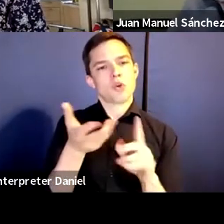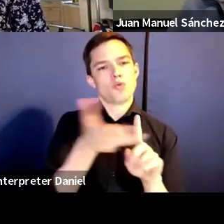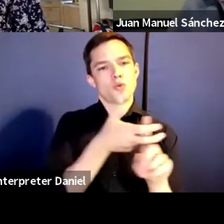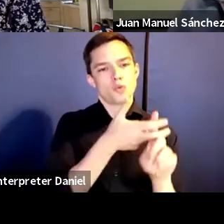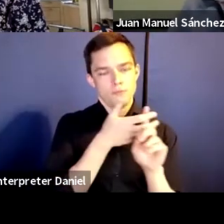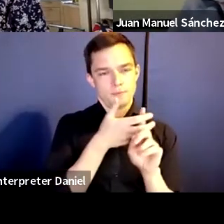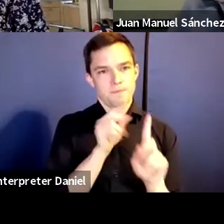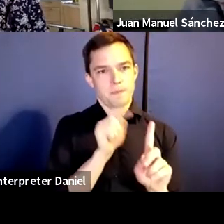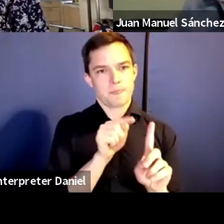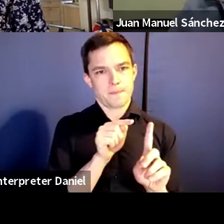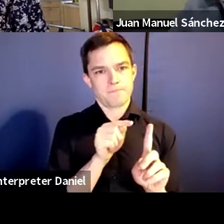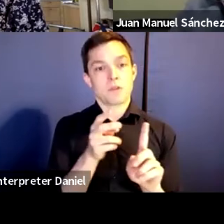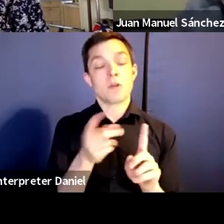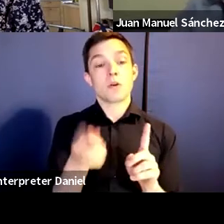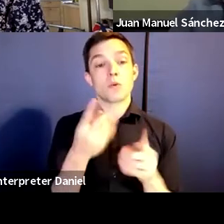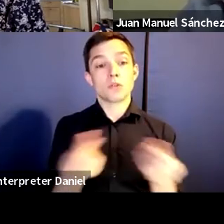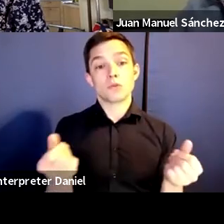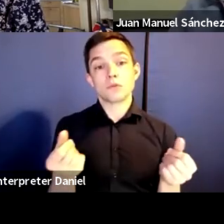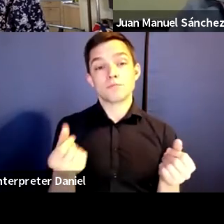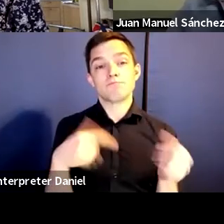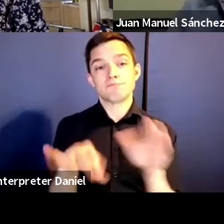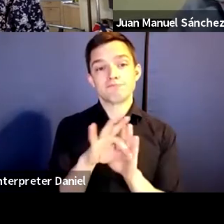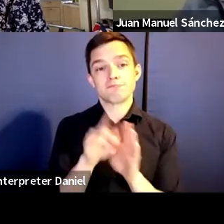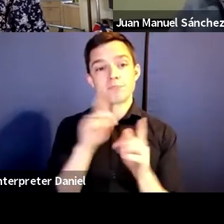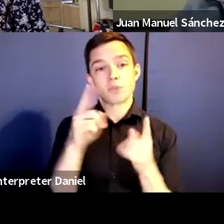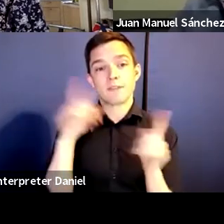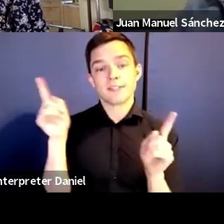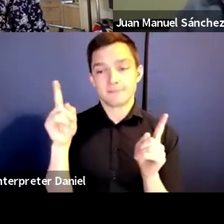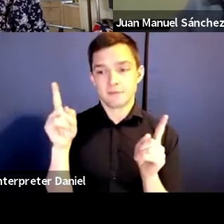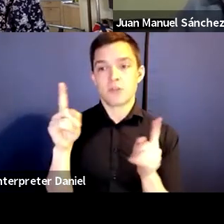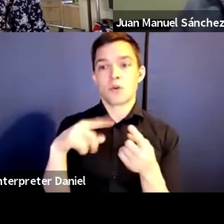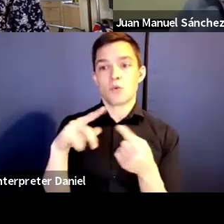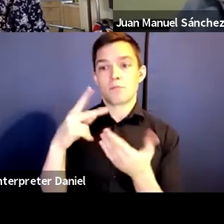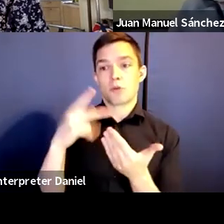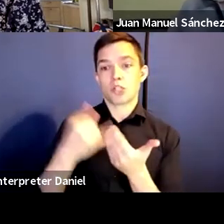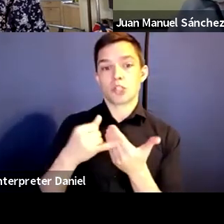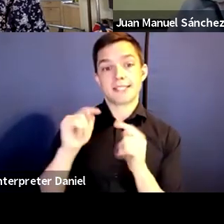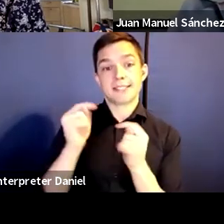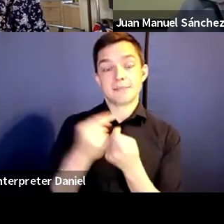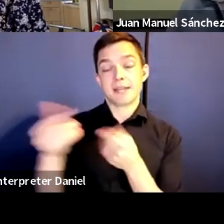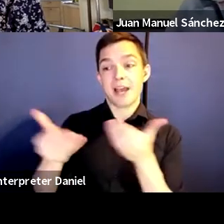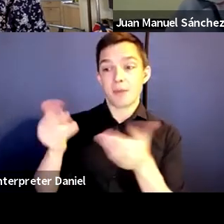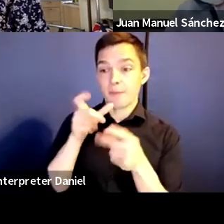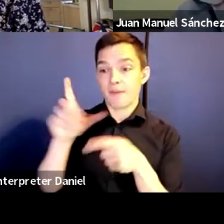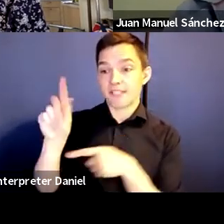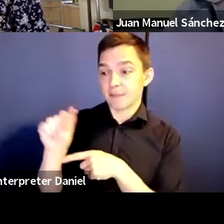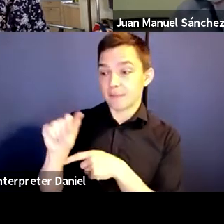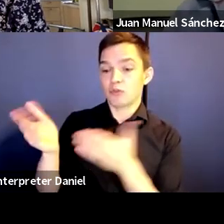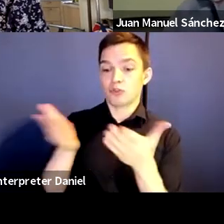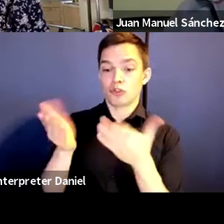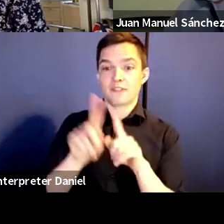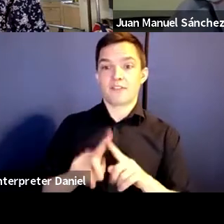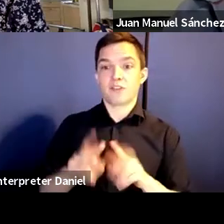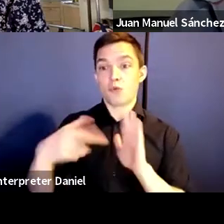So one solution that we found to be very effective is that when project teams hire people with disabilities to serve in a variety of